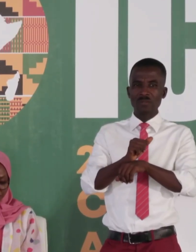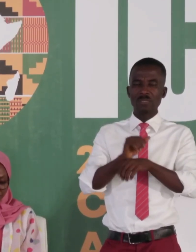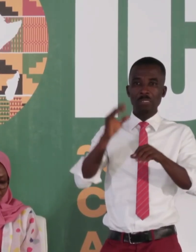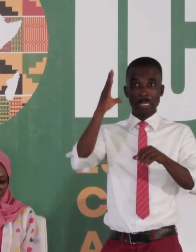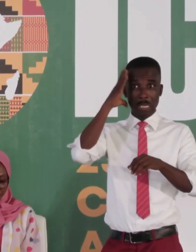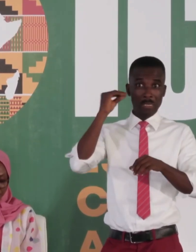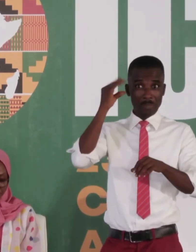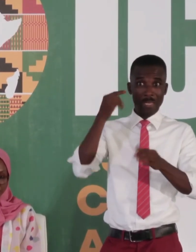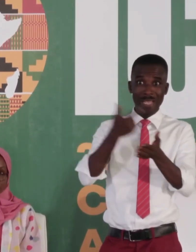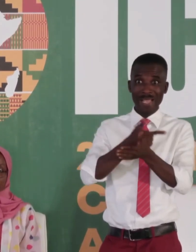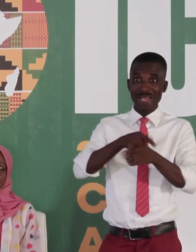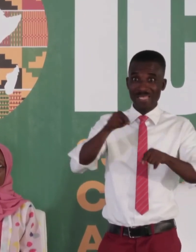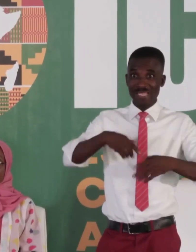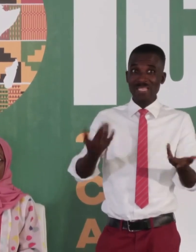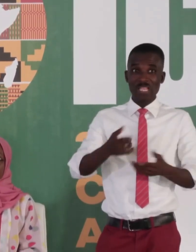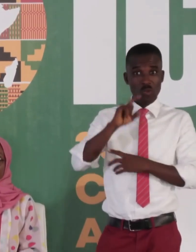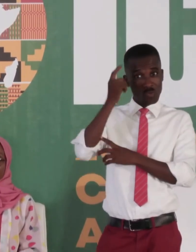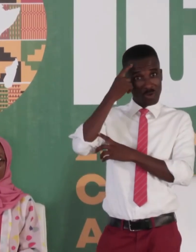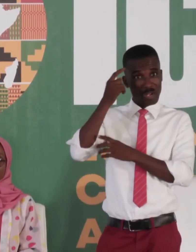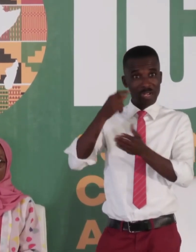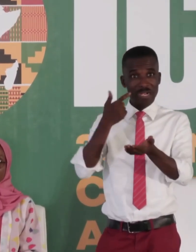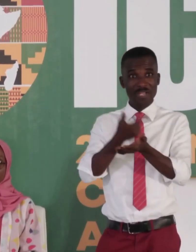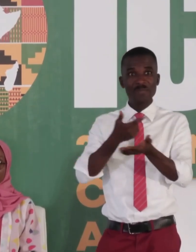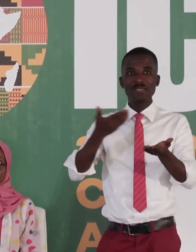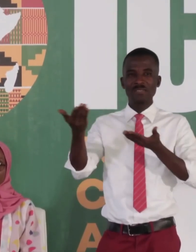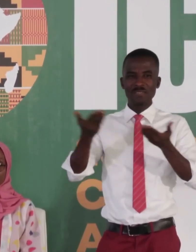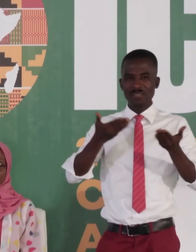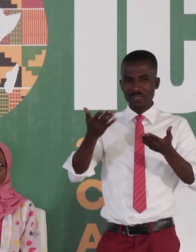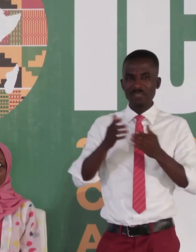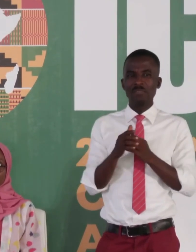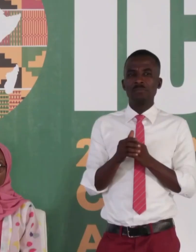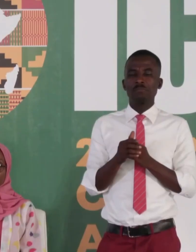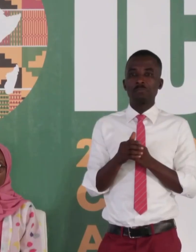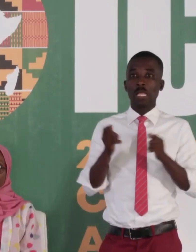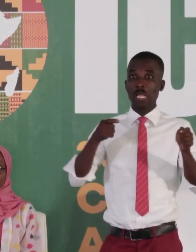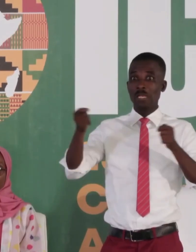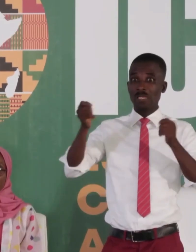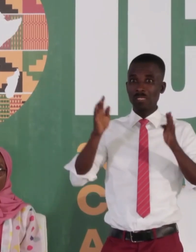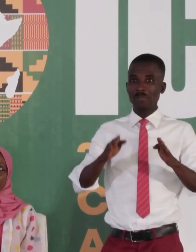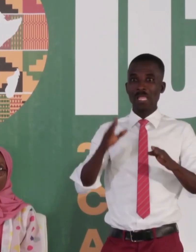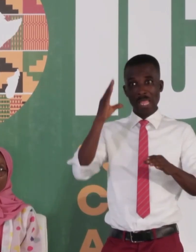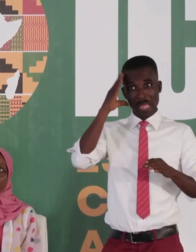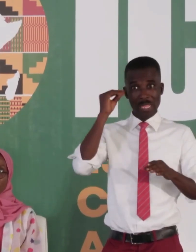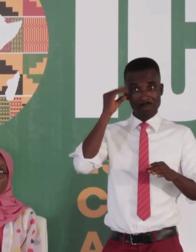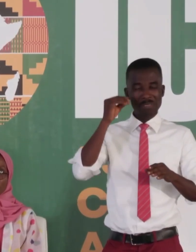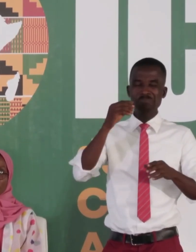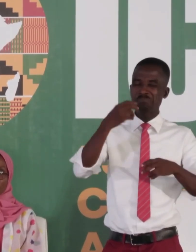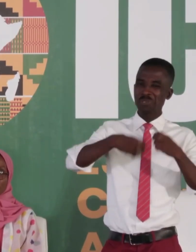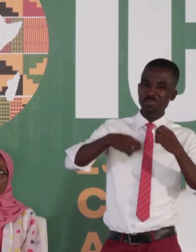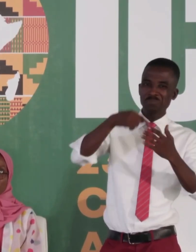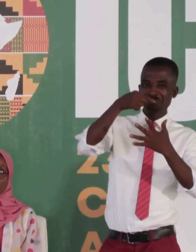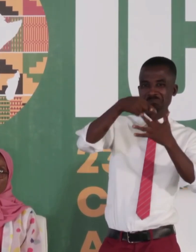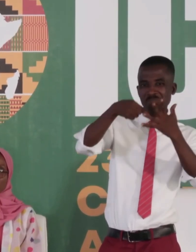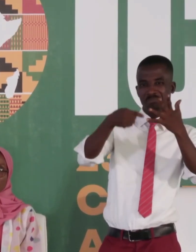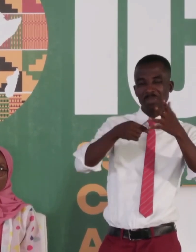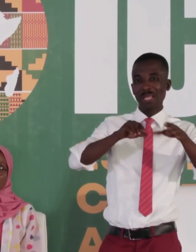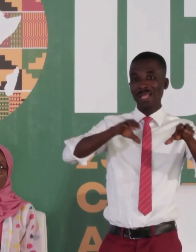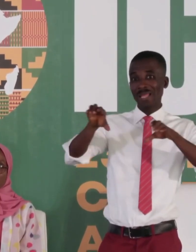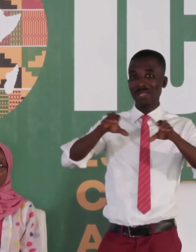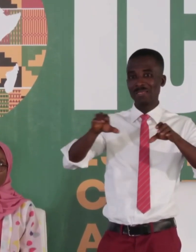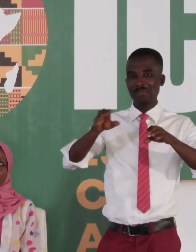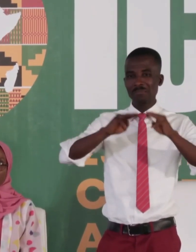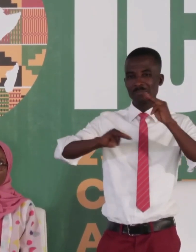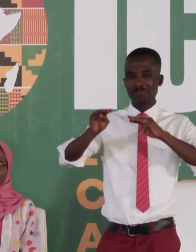in Ghana's local government service and specializing in administrative efficiency, staff welfare, performance management,